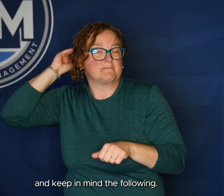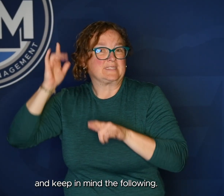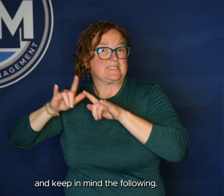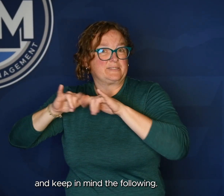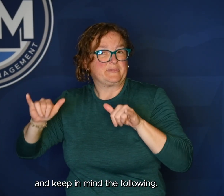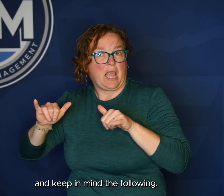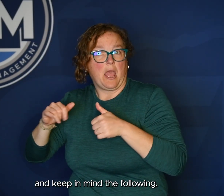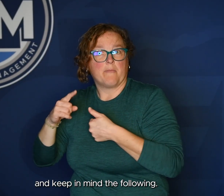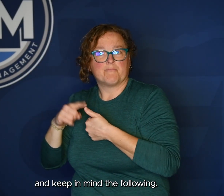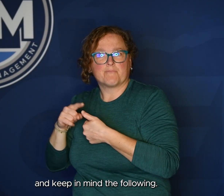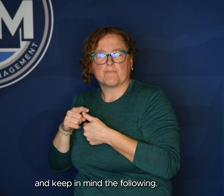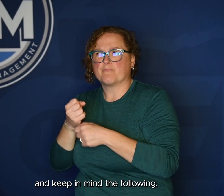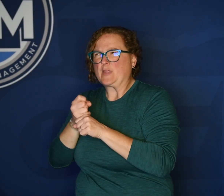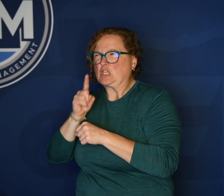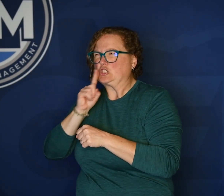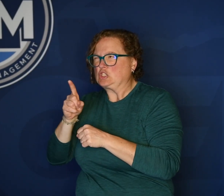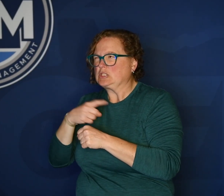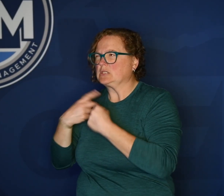the following.